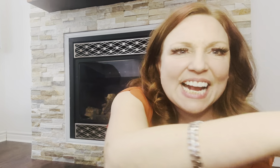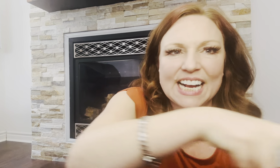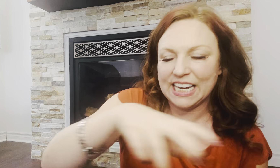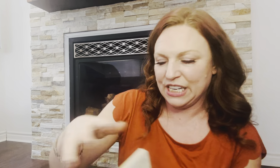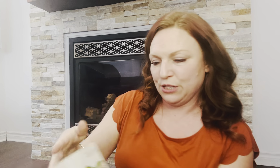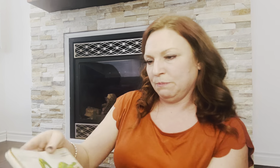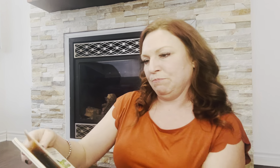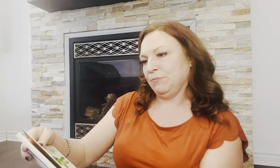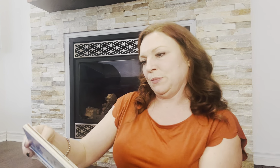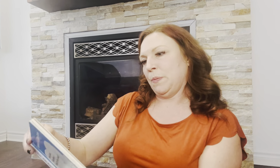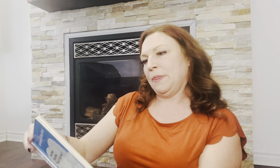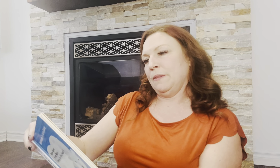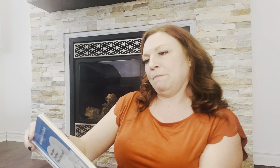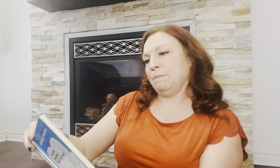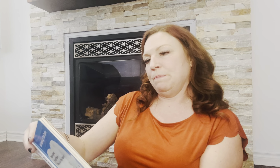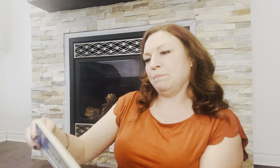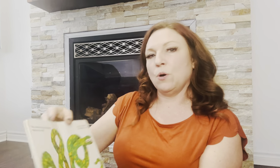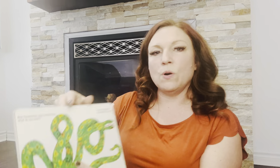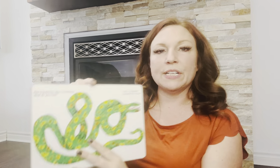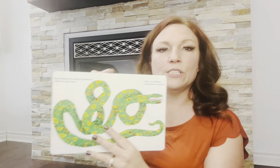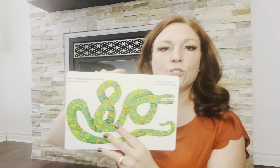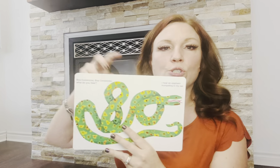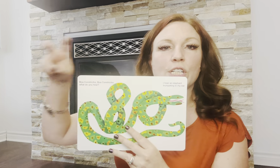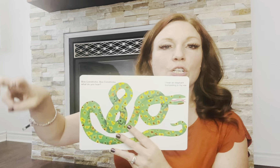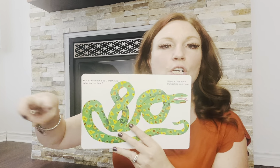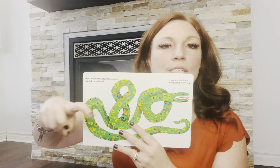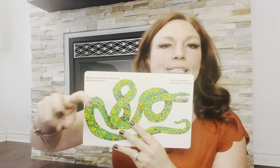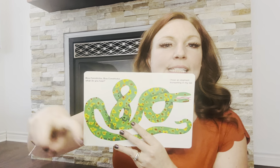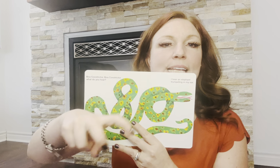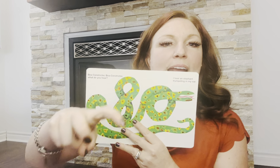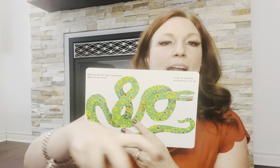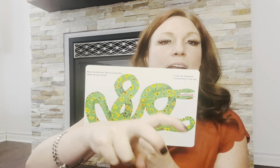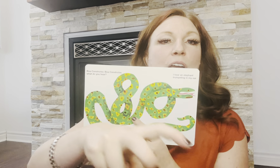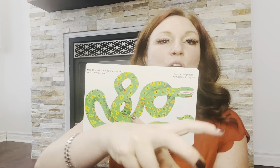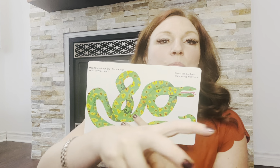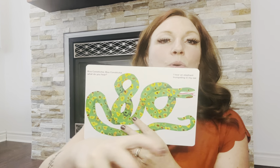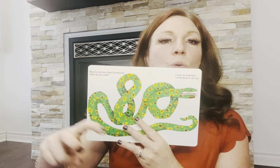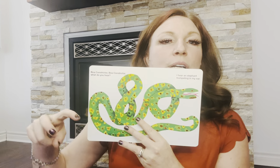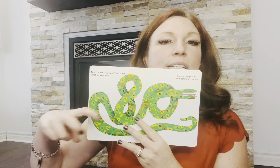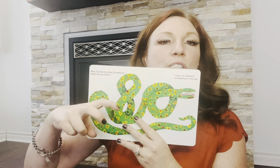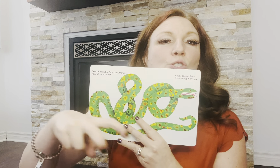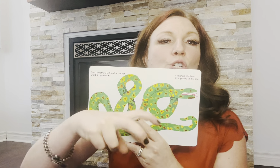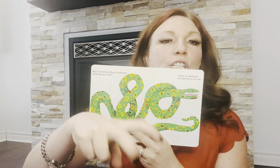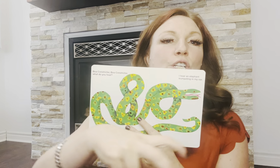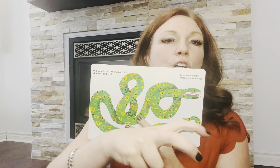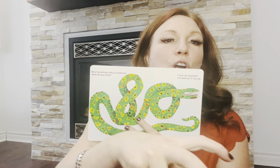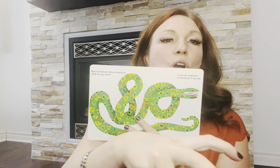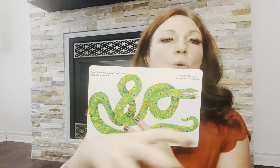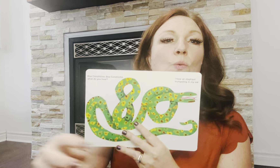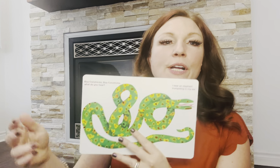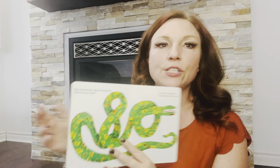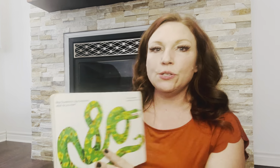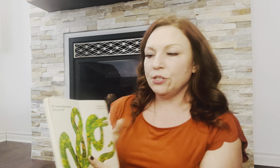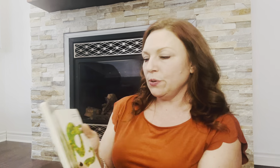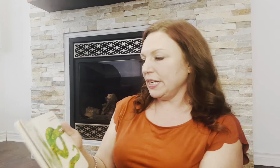snake. Boa constrictor, snake. Boa constrictor, what do you